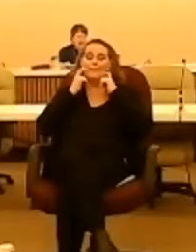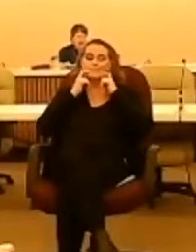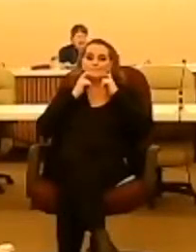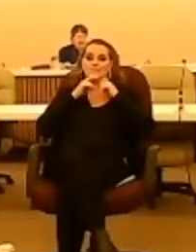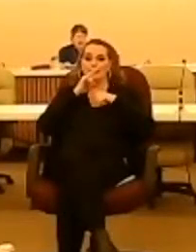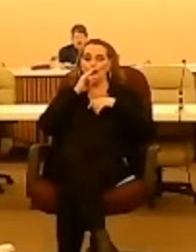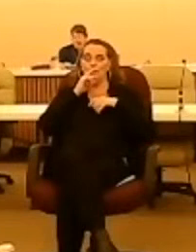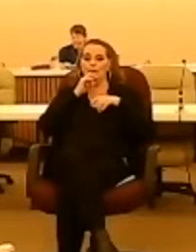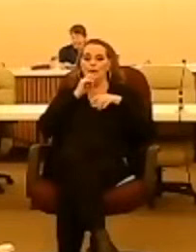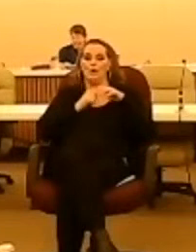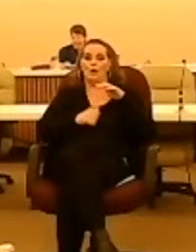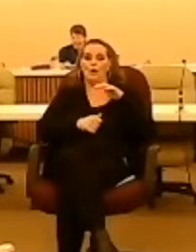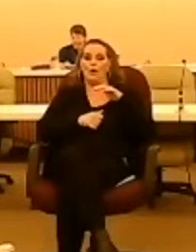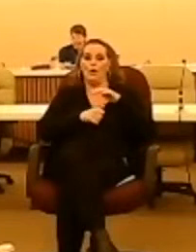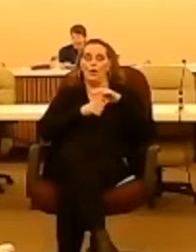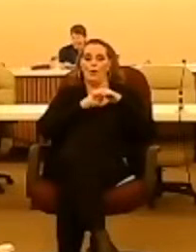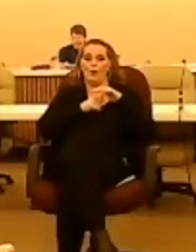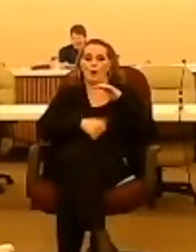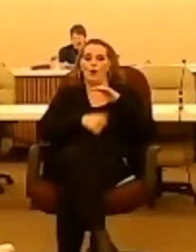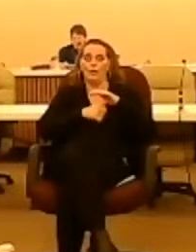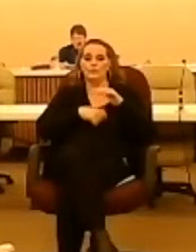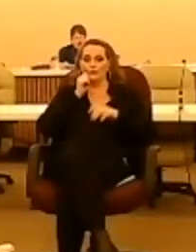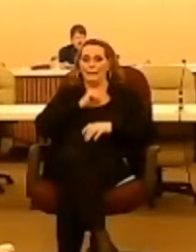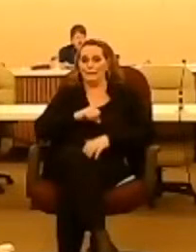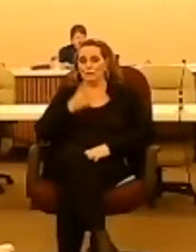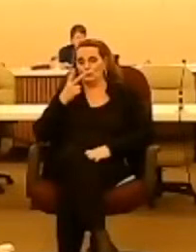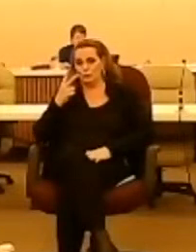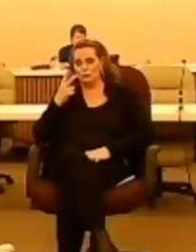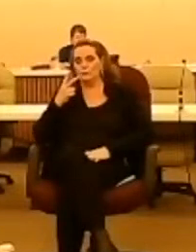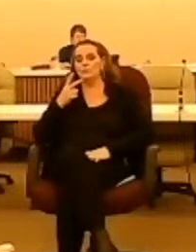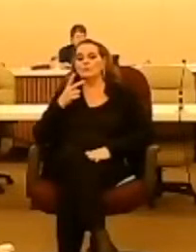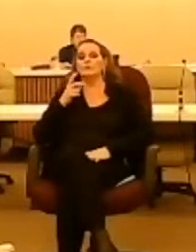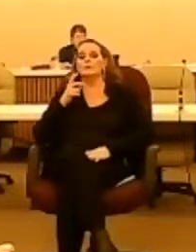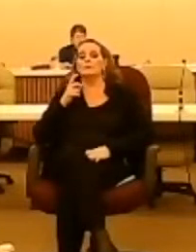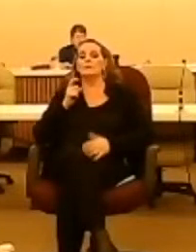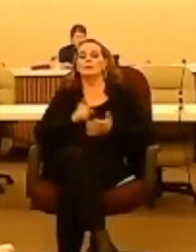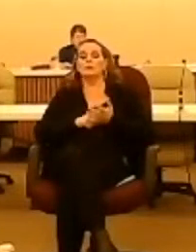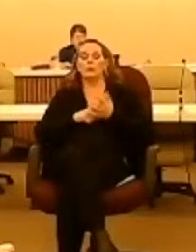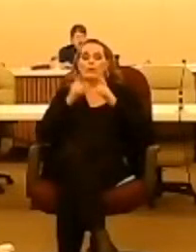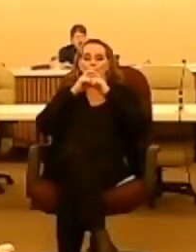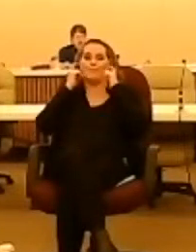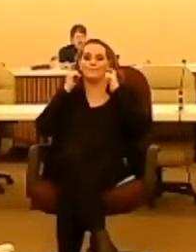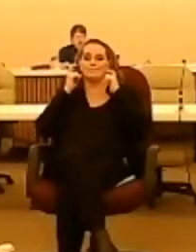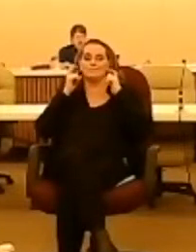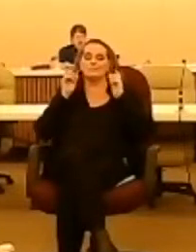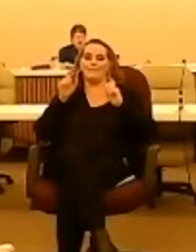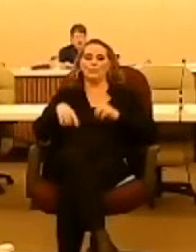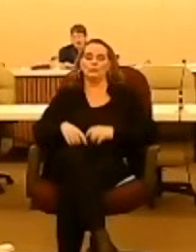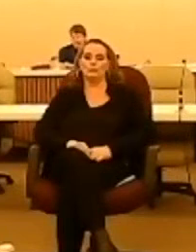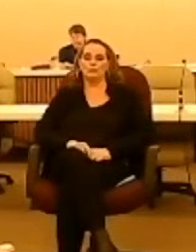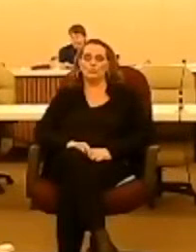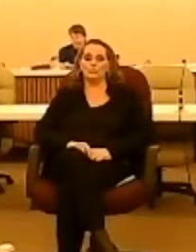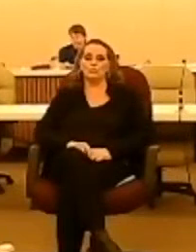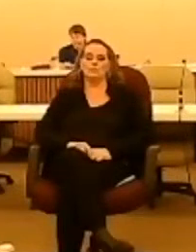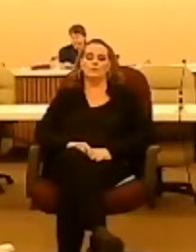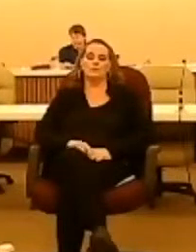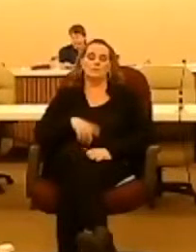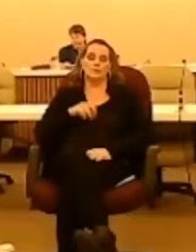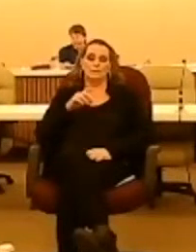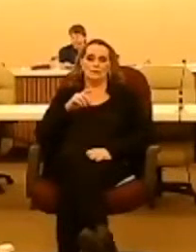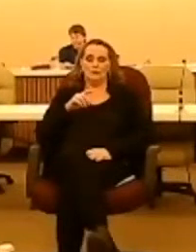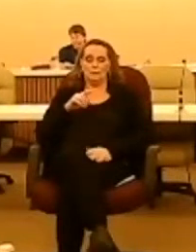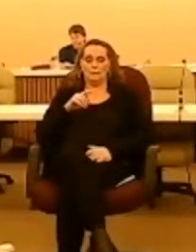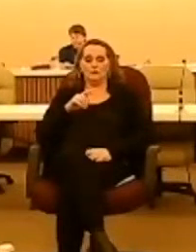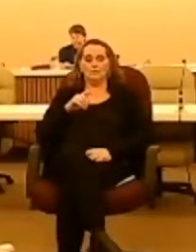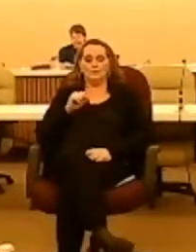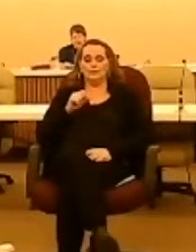emergency edict, it will have a sunset clause, but it was just renewed on February 25th. So if it was the shortest sunset clause